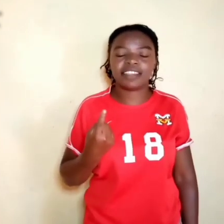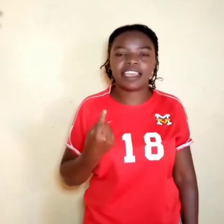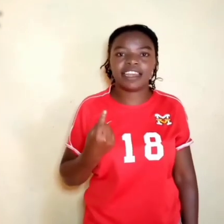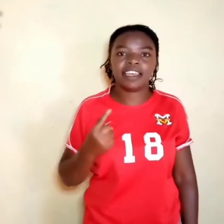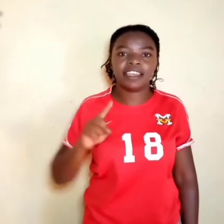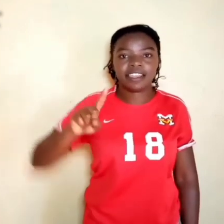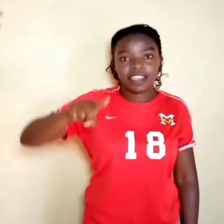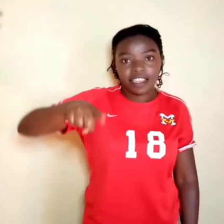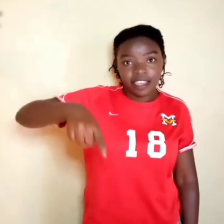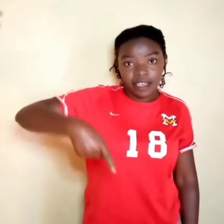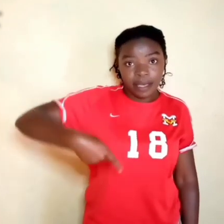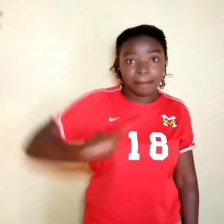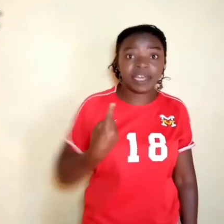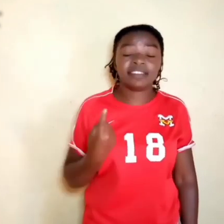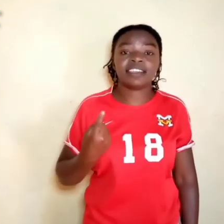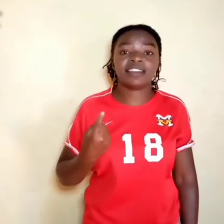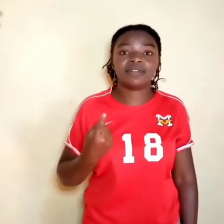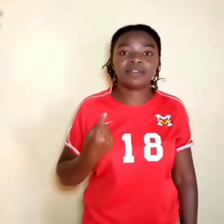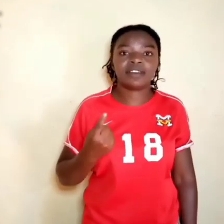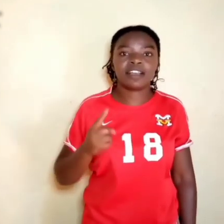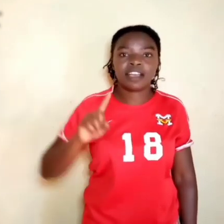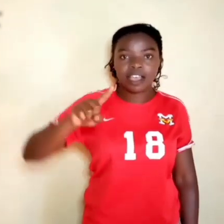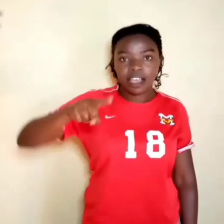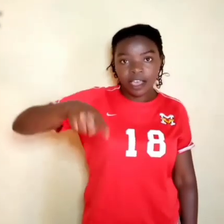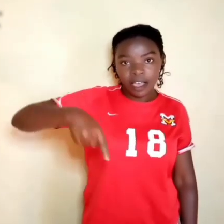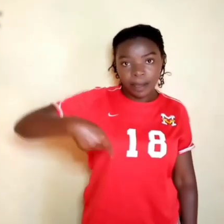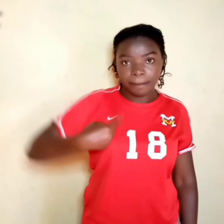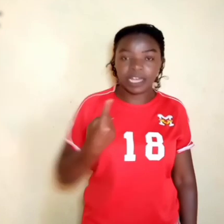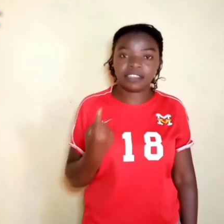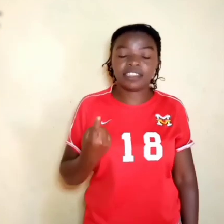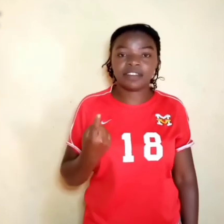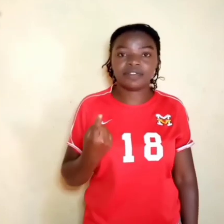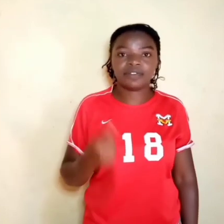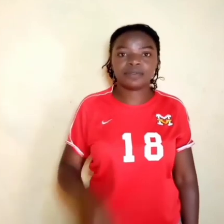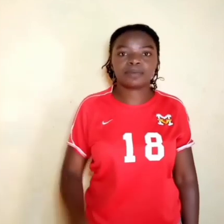signer. Myself, myself.